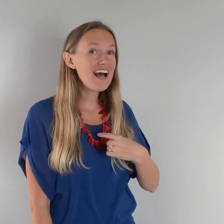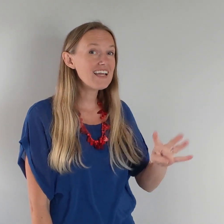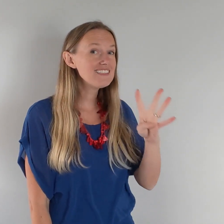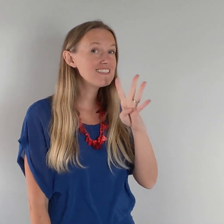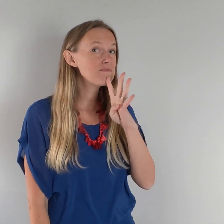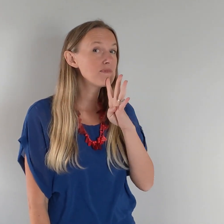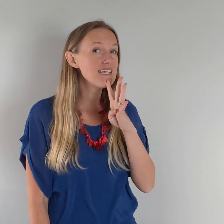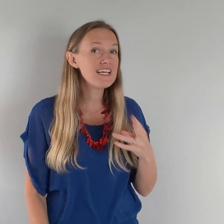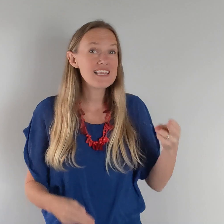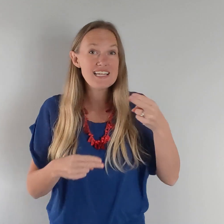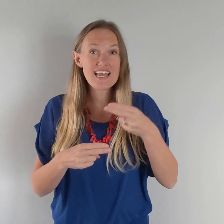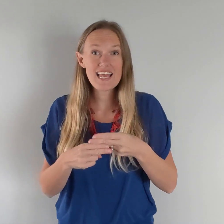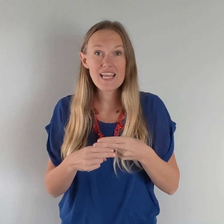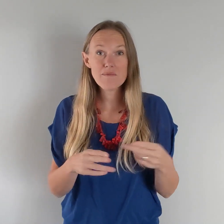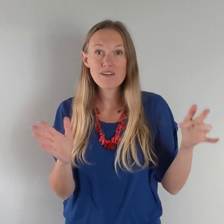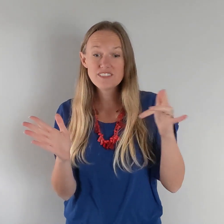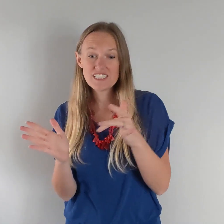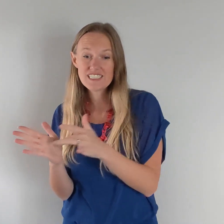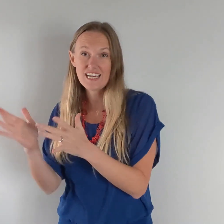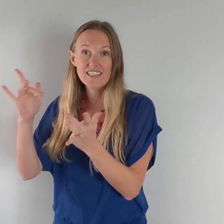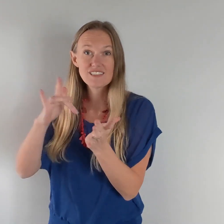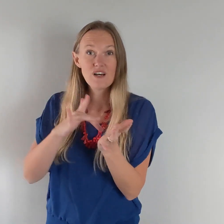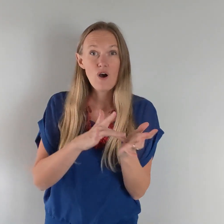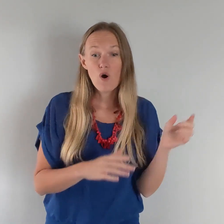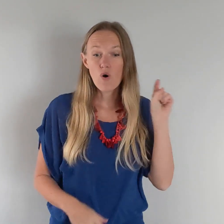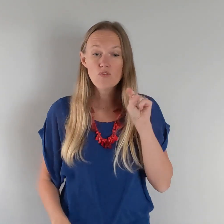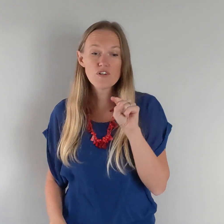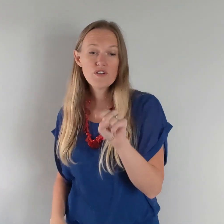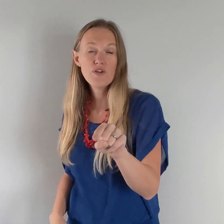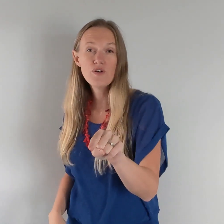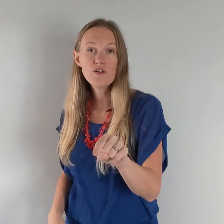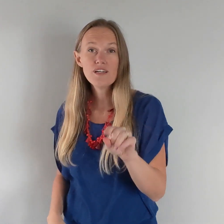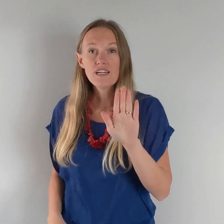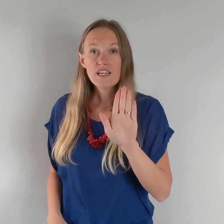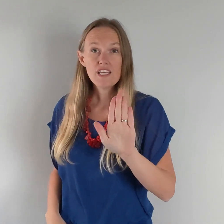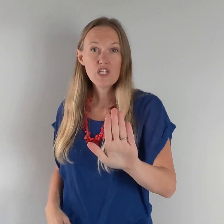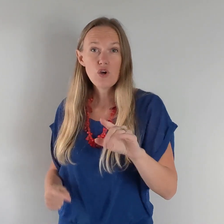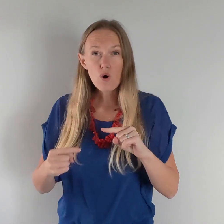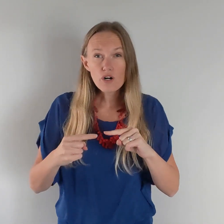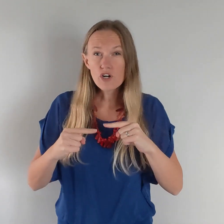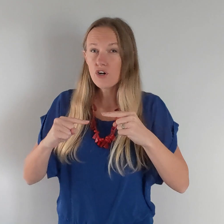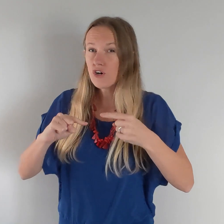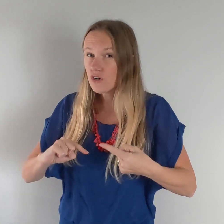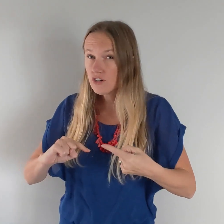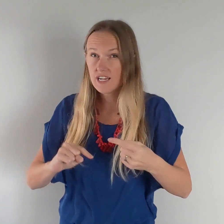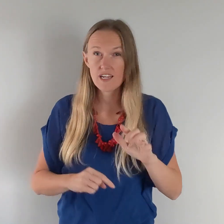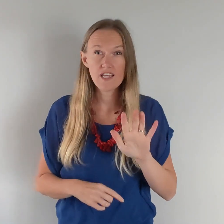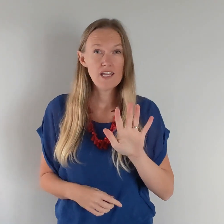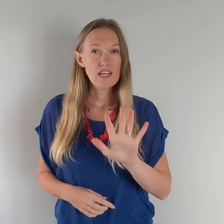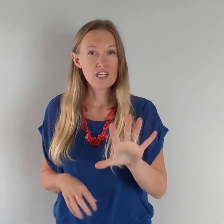I speak the name of Jesus over you in your hurting and